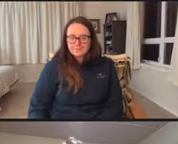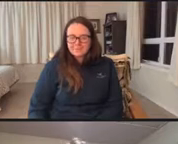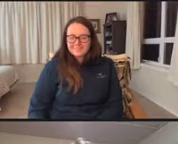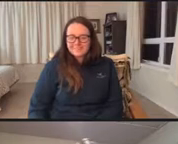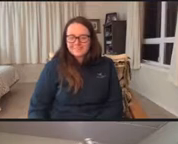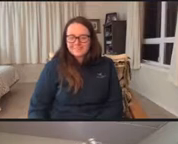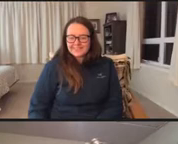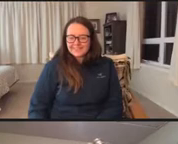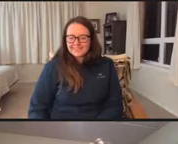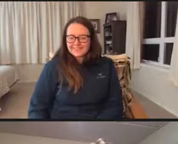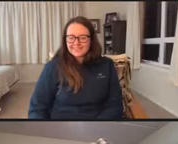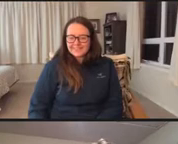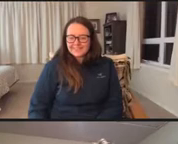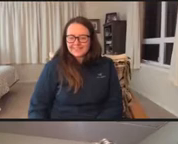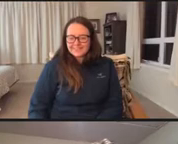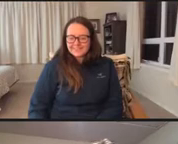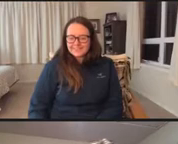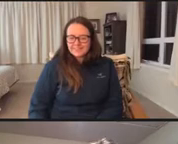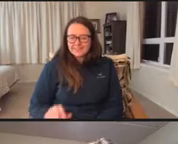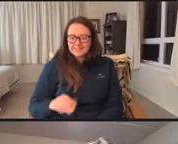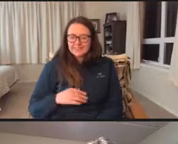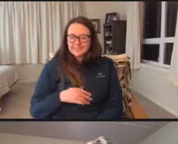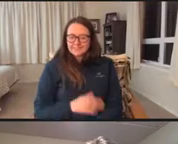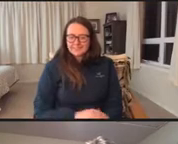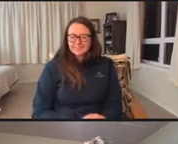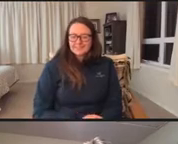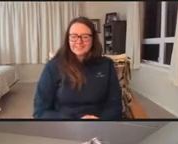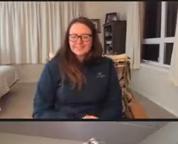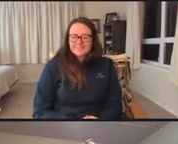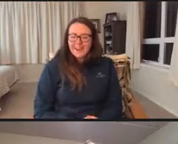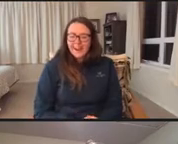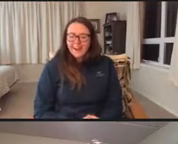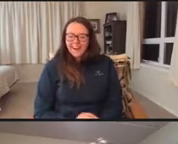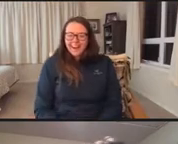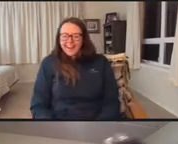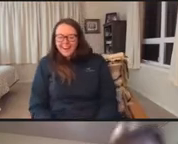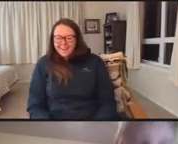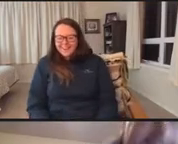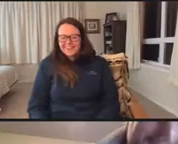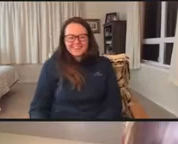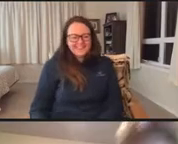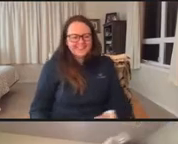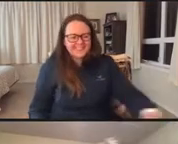Does anybody know the alphabet in ASL? Oh, Jacqueline's putting up her